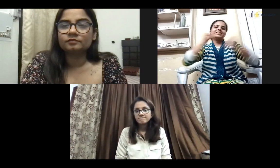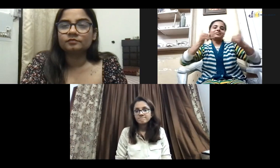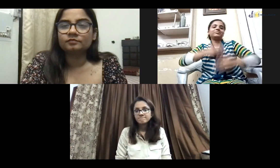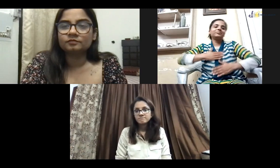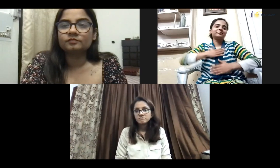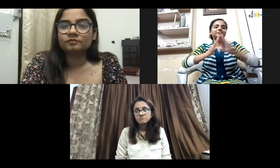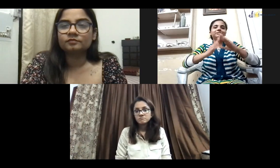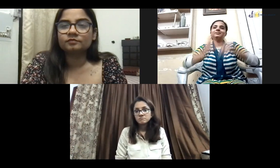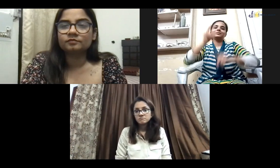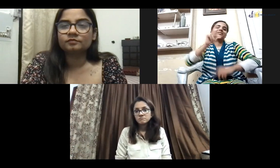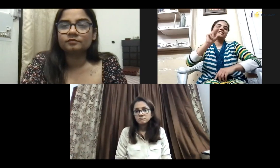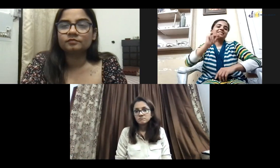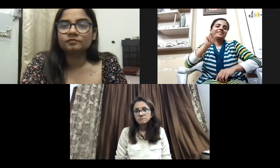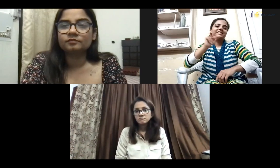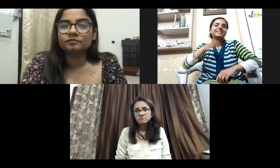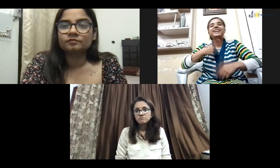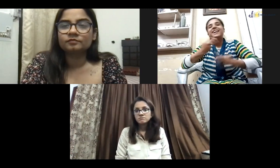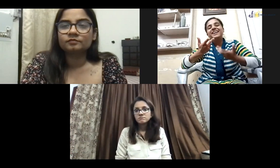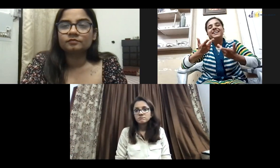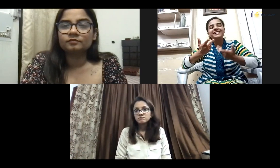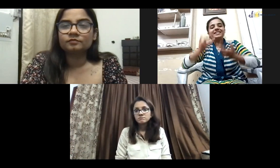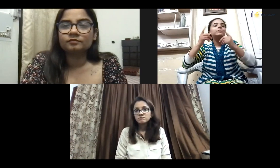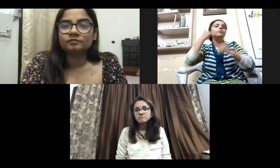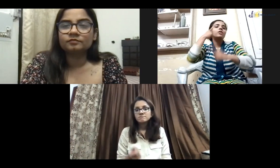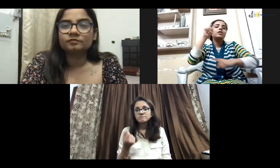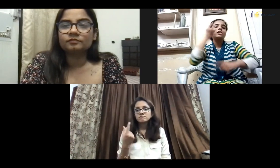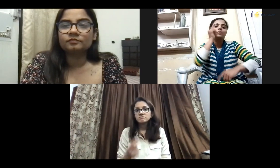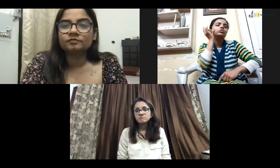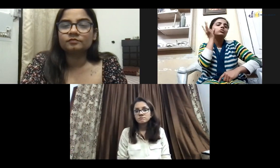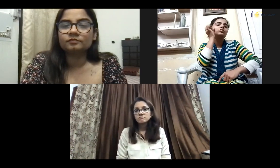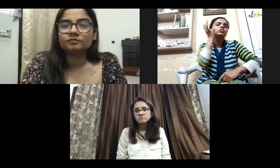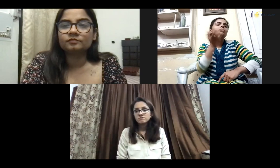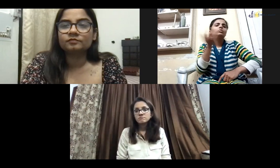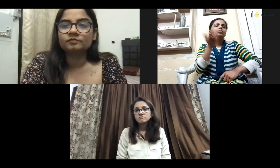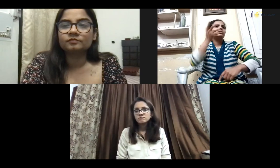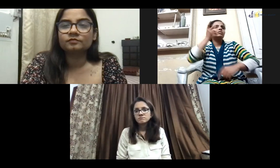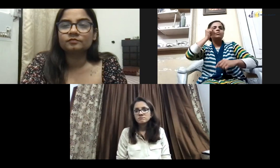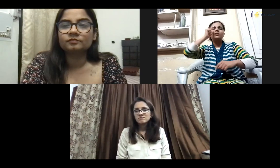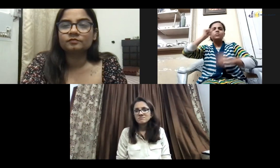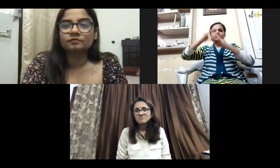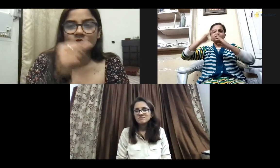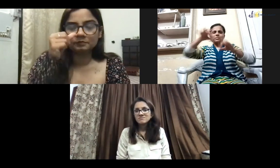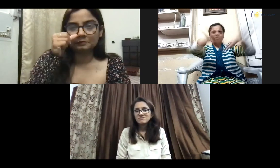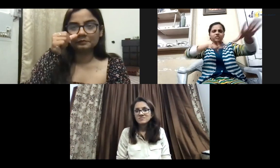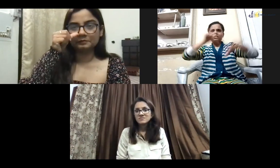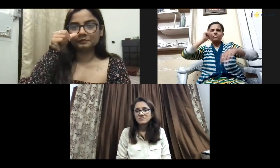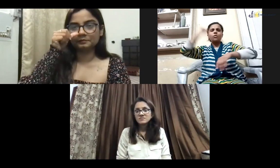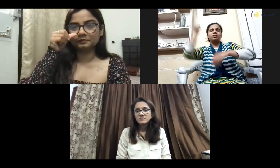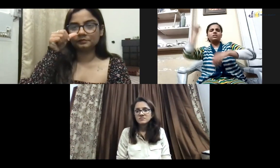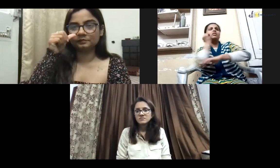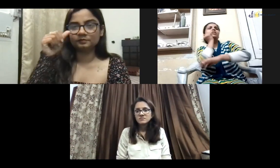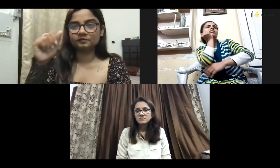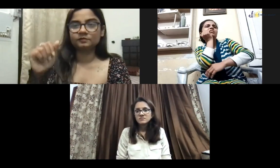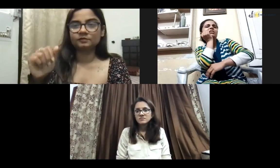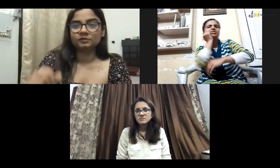anytime. So all the time, 24/7, I was here at home. And my father, he got